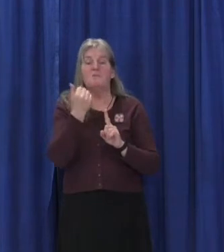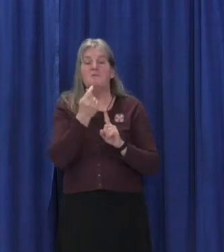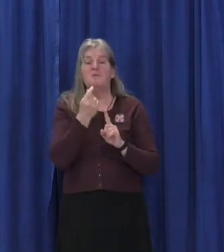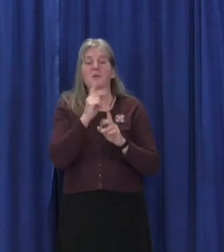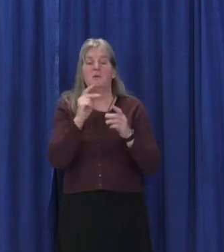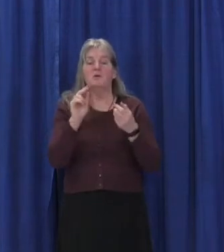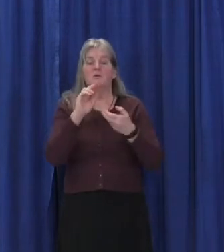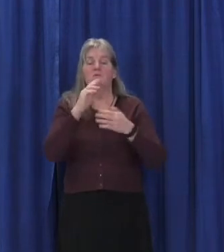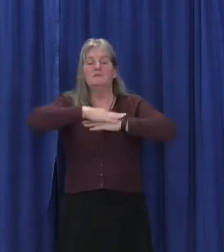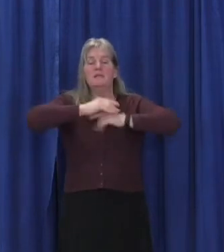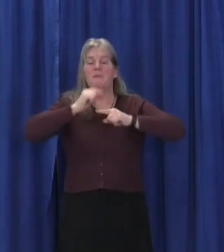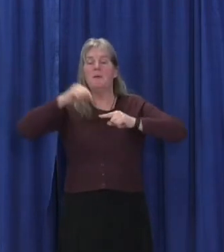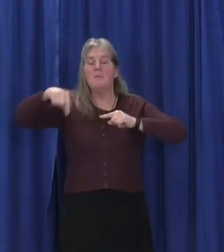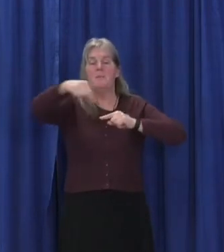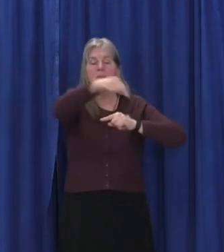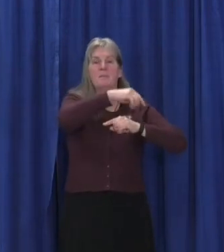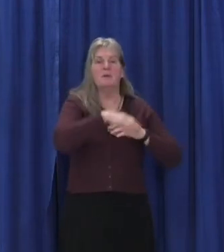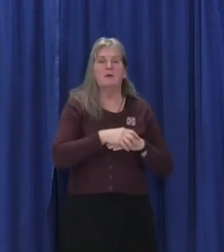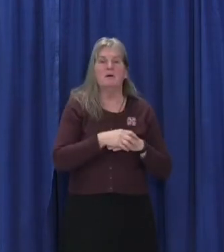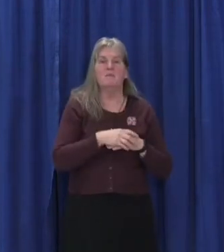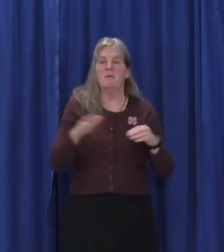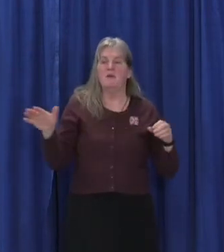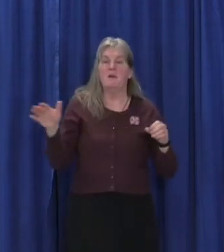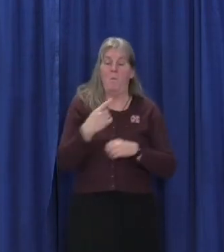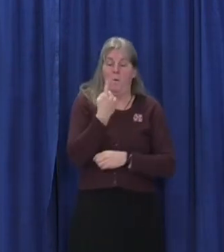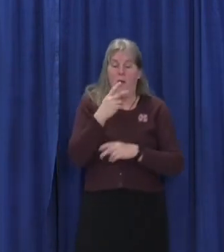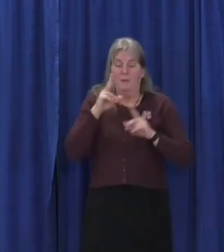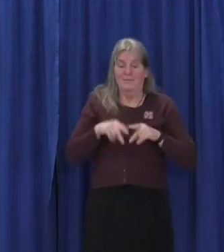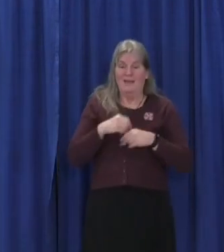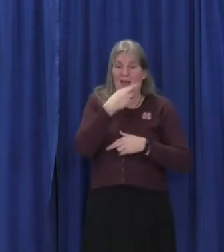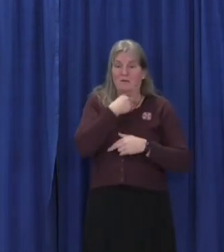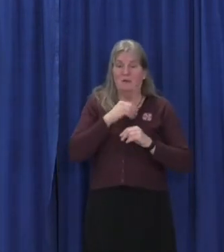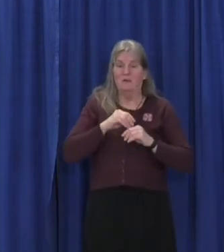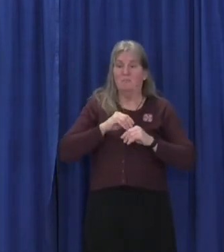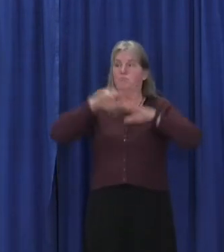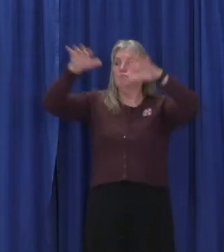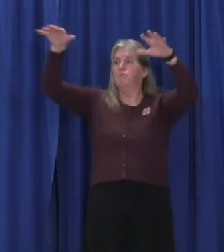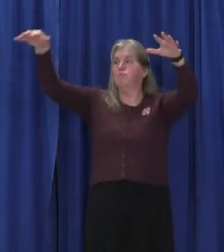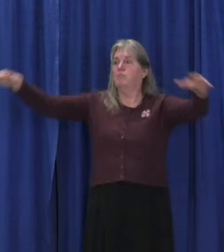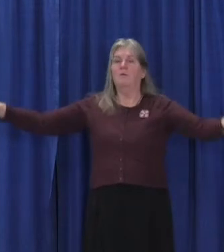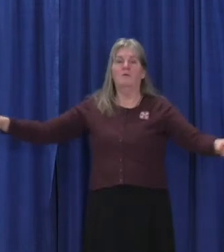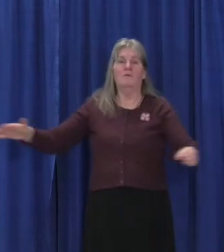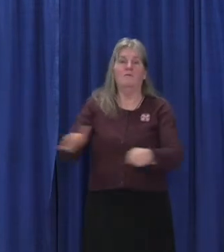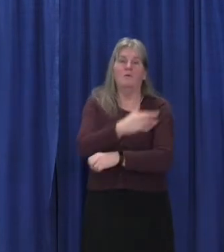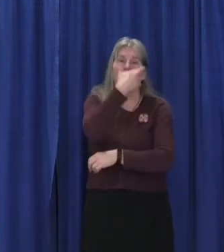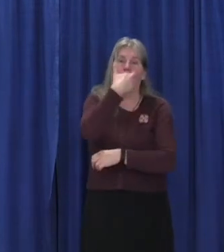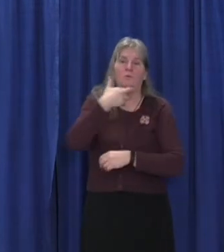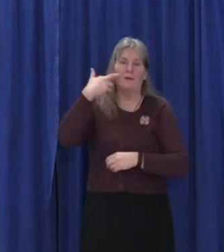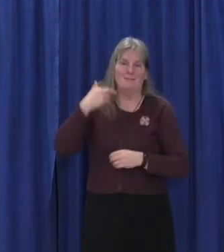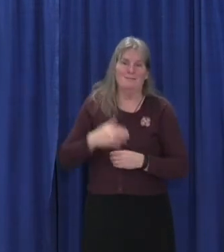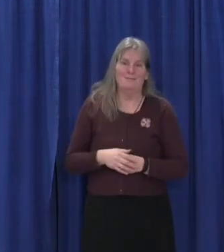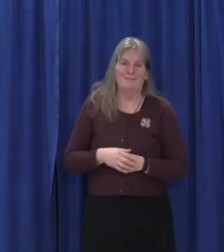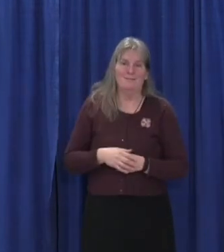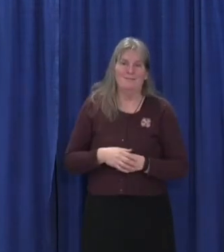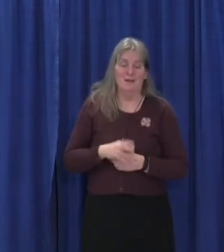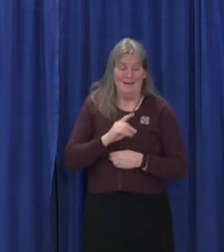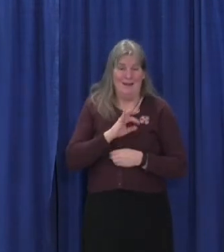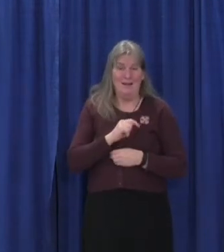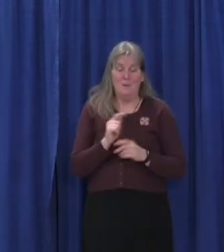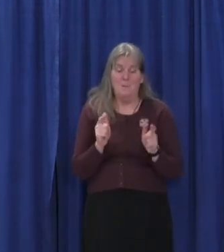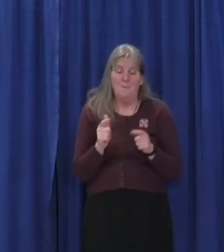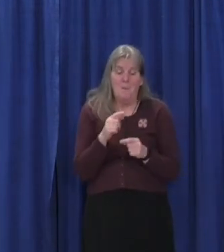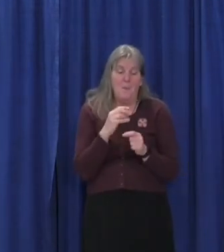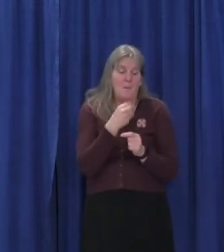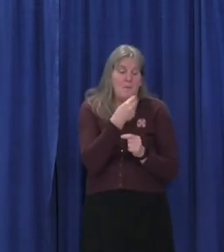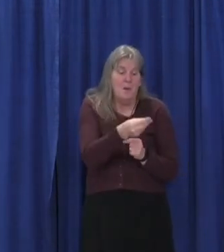table. With Omicron, they could infect the entire table and people at the next table or in other parts of the restaurant. In a